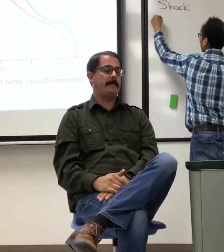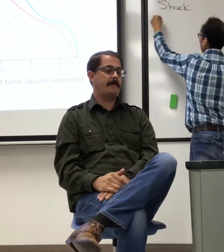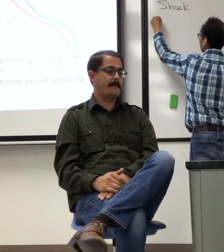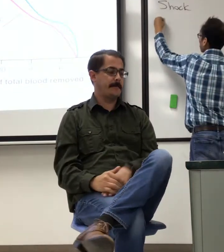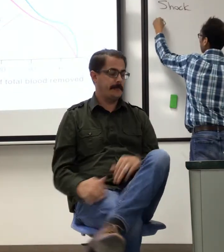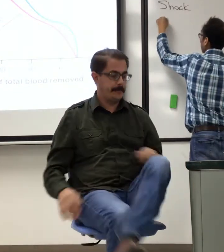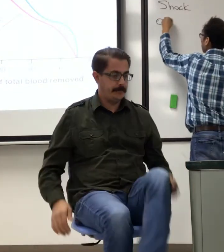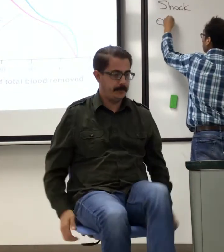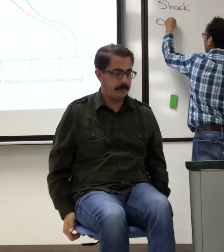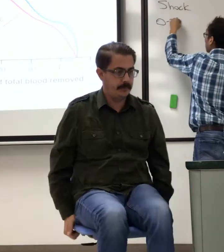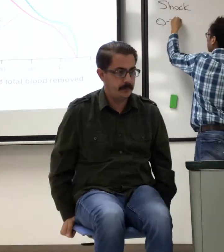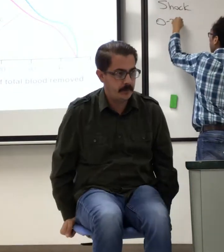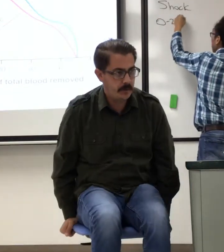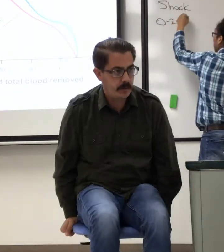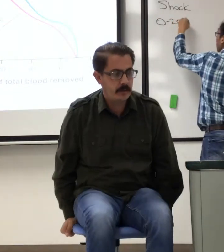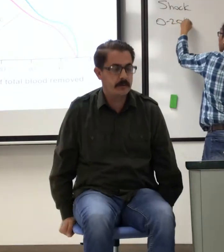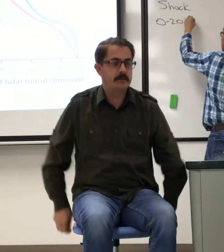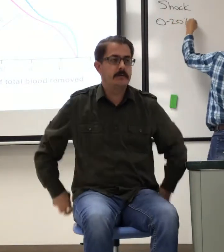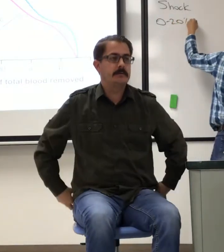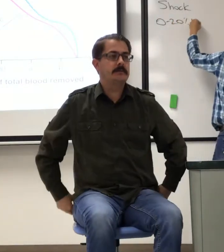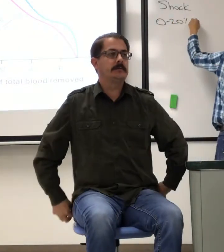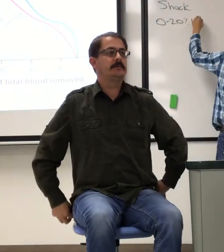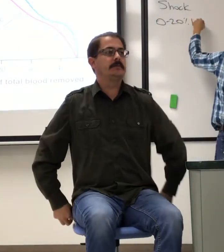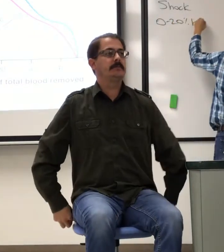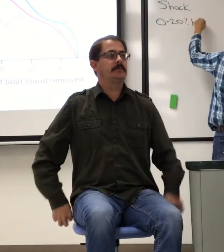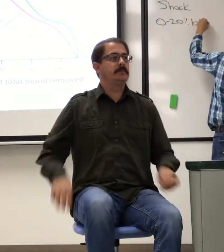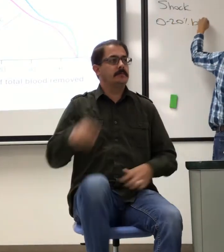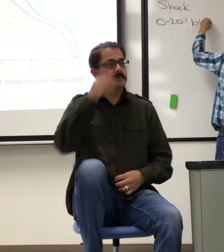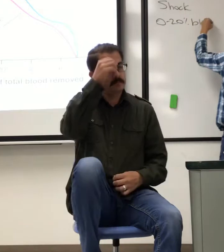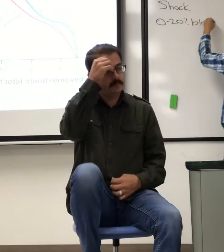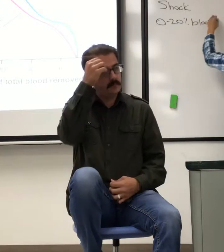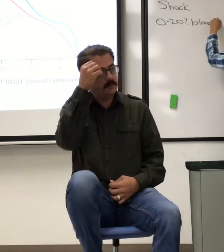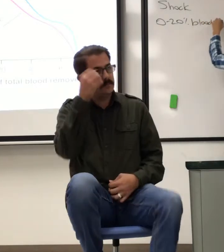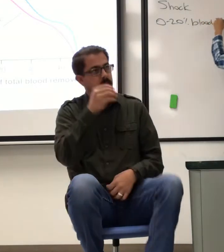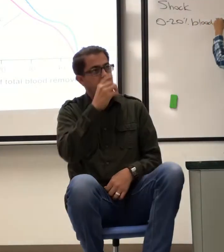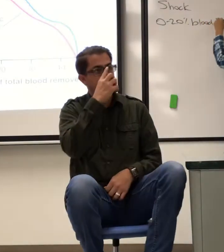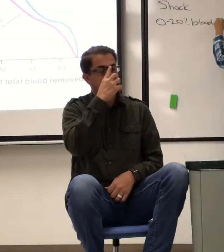So from 0 to 20% blood loss